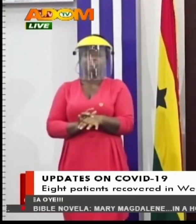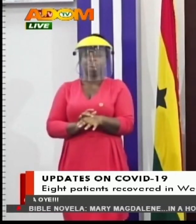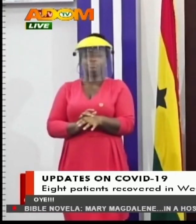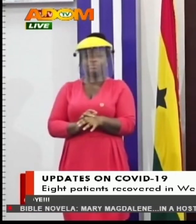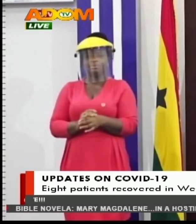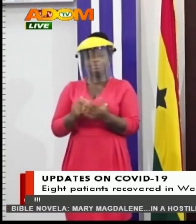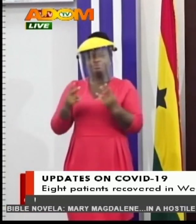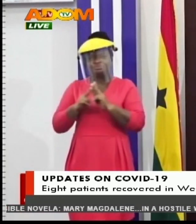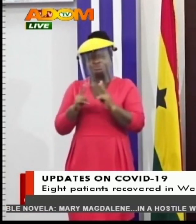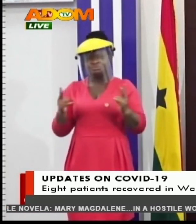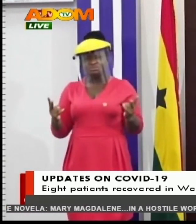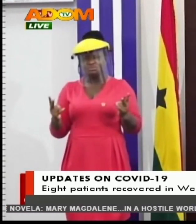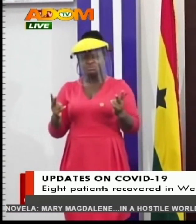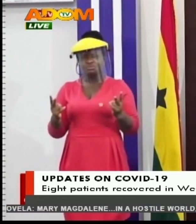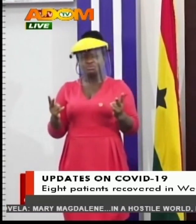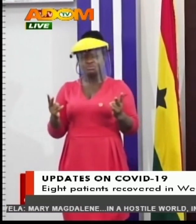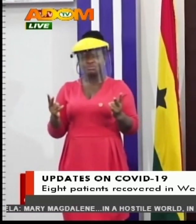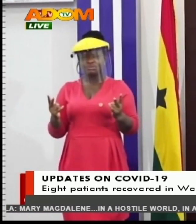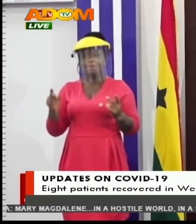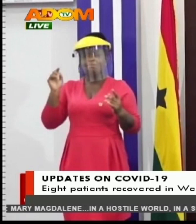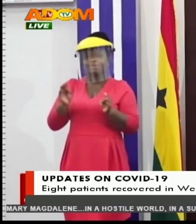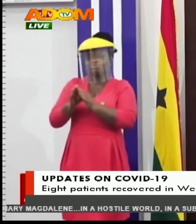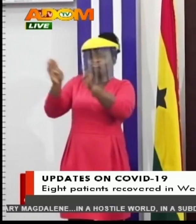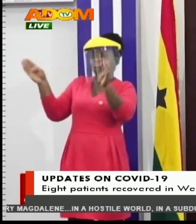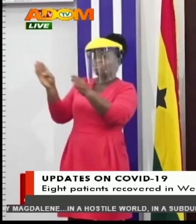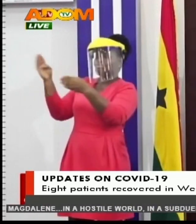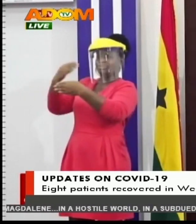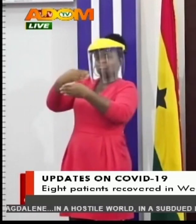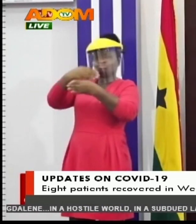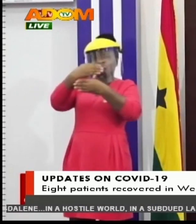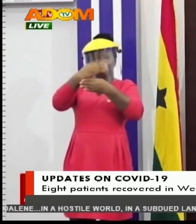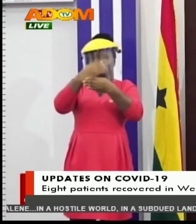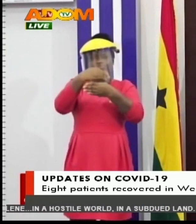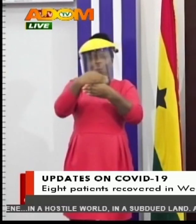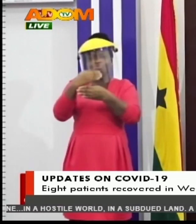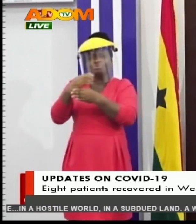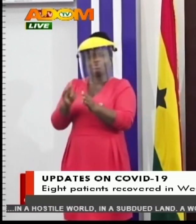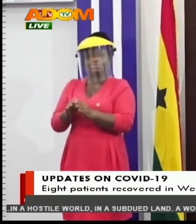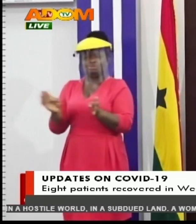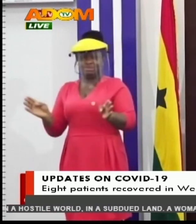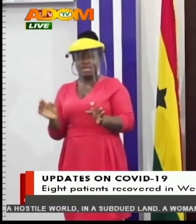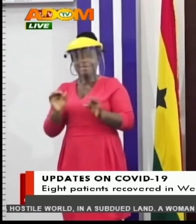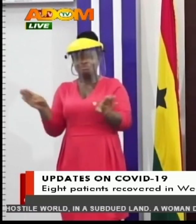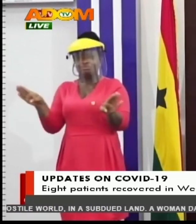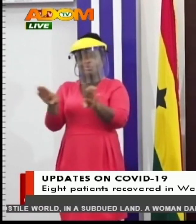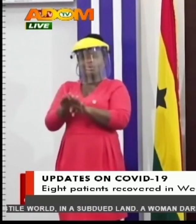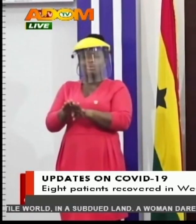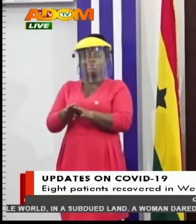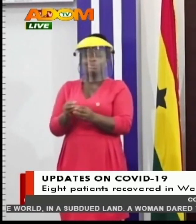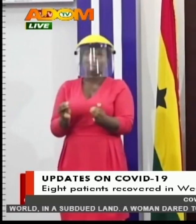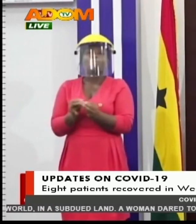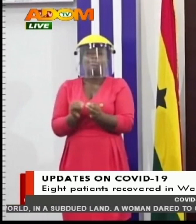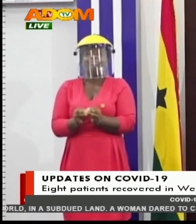blinds are drawn, and we are in the air condition and we are speaking, we should be guided that such confined spaces with